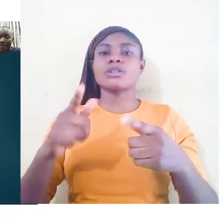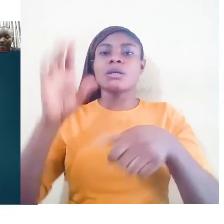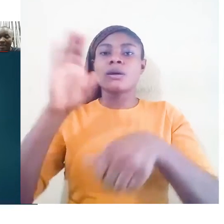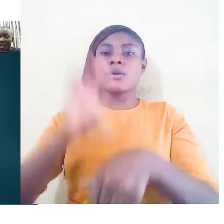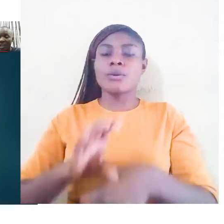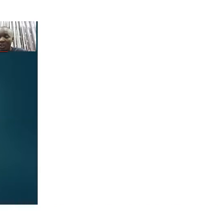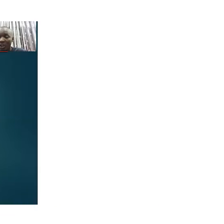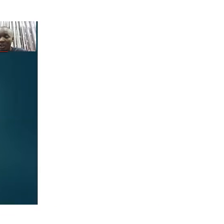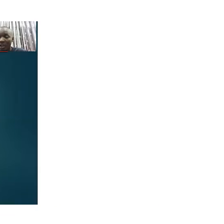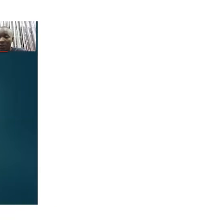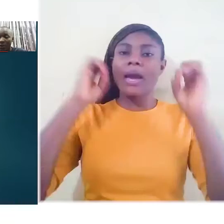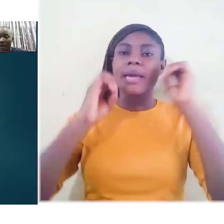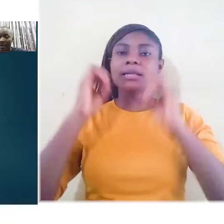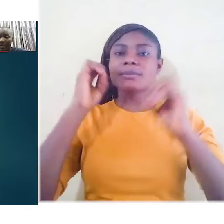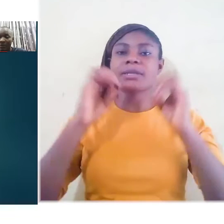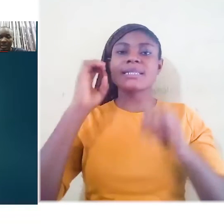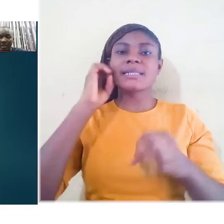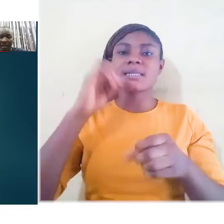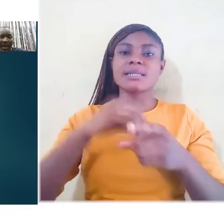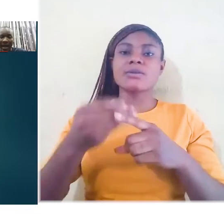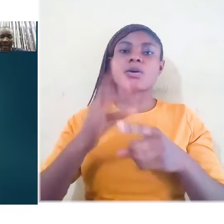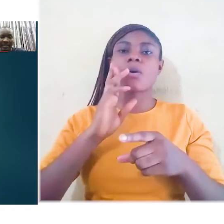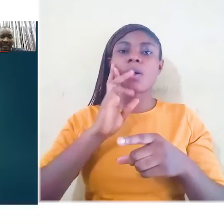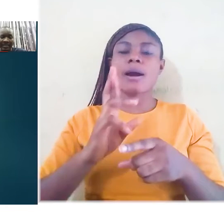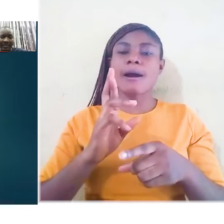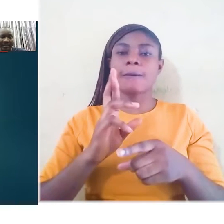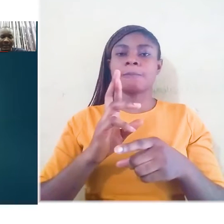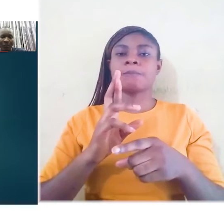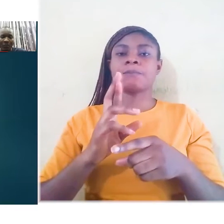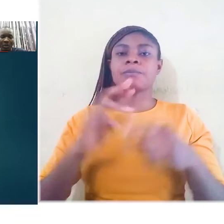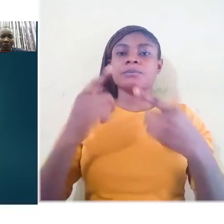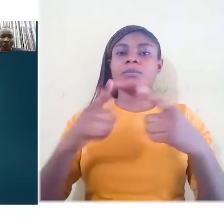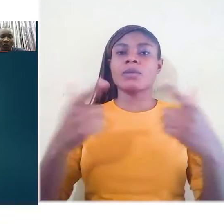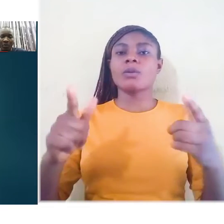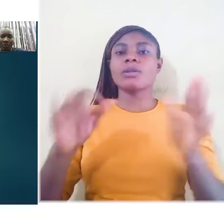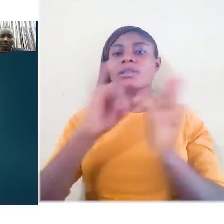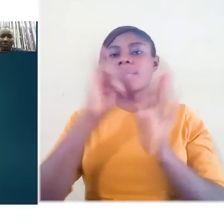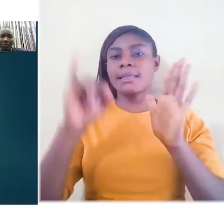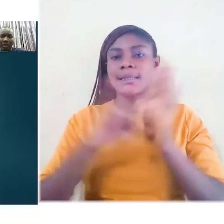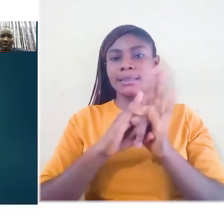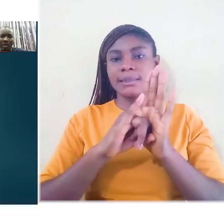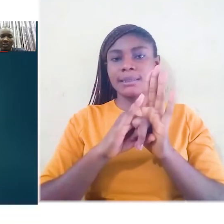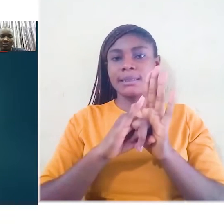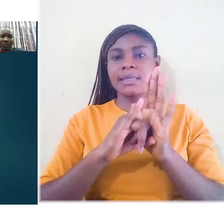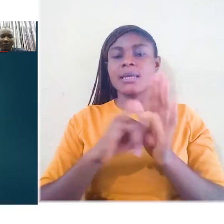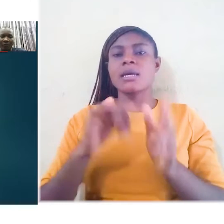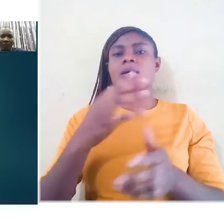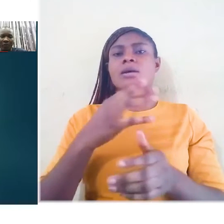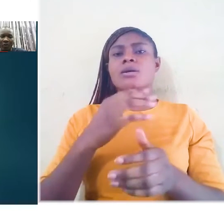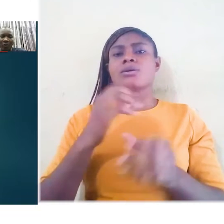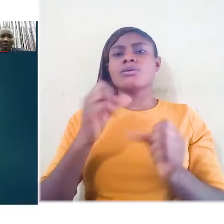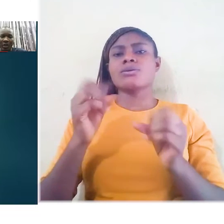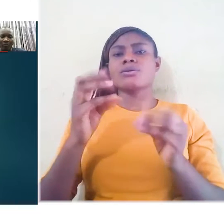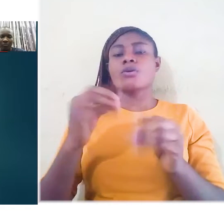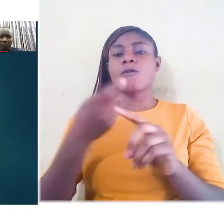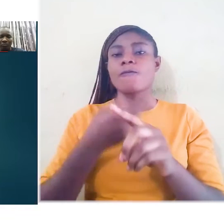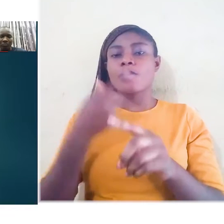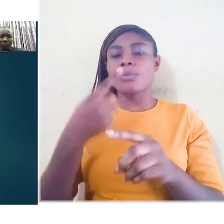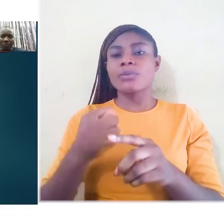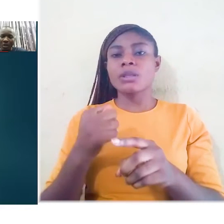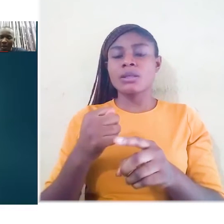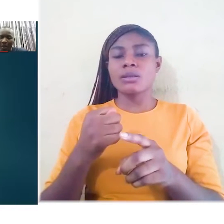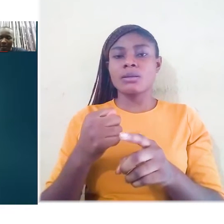express his or her linguistic identity. So from the following